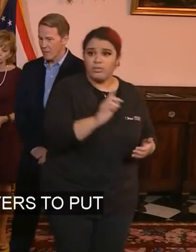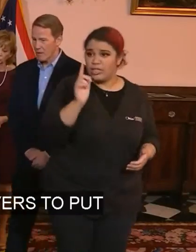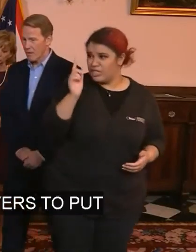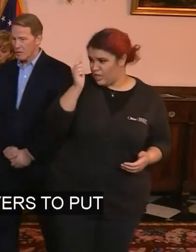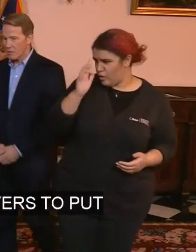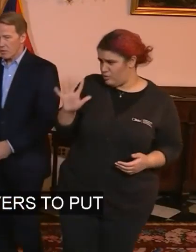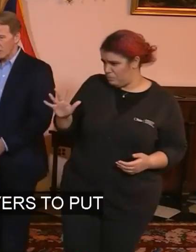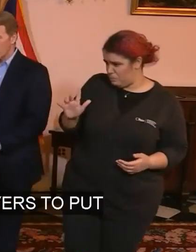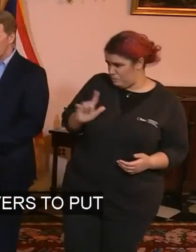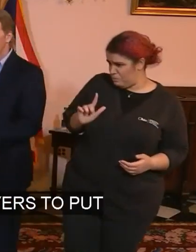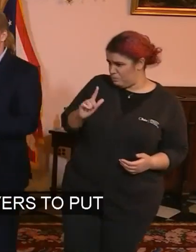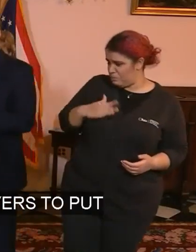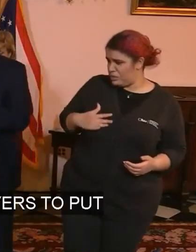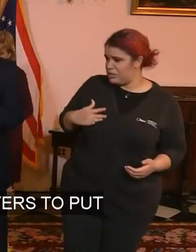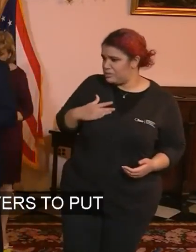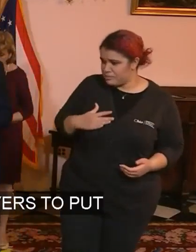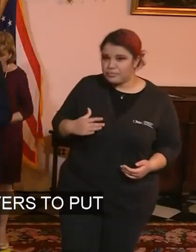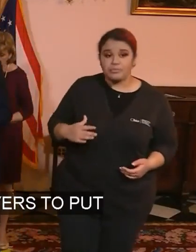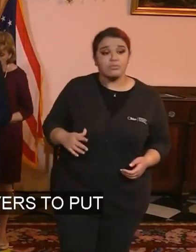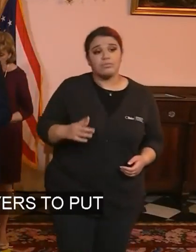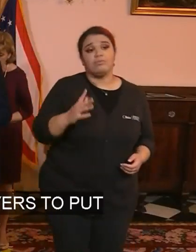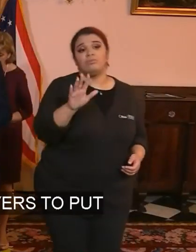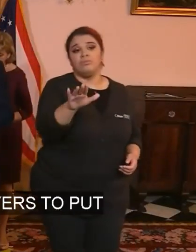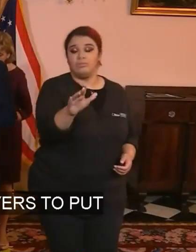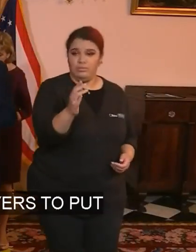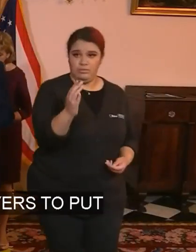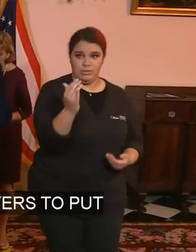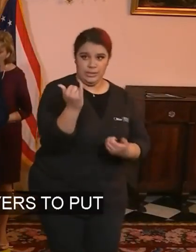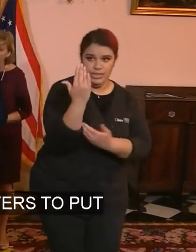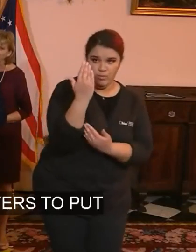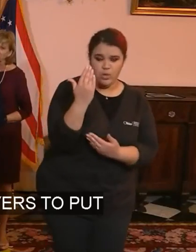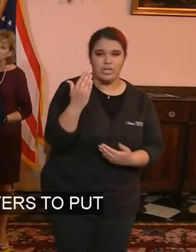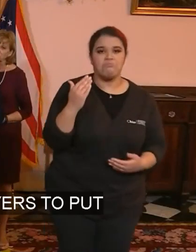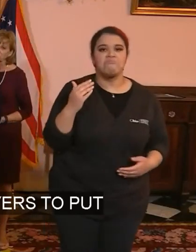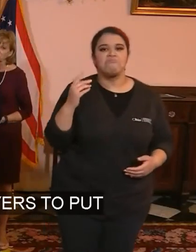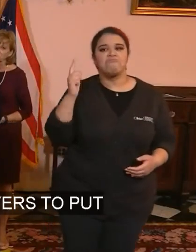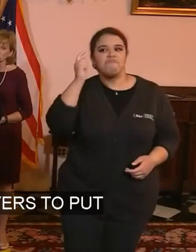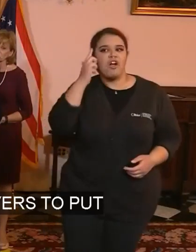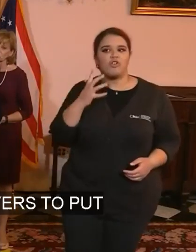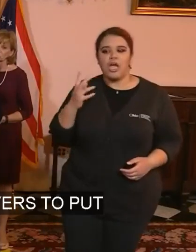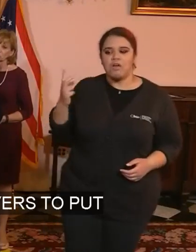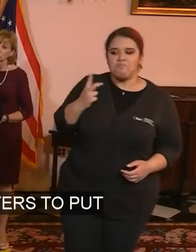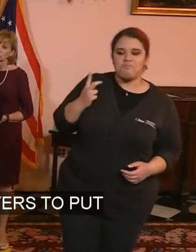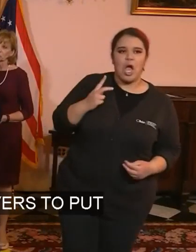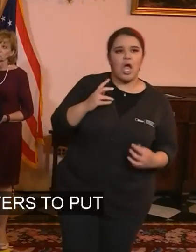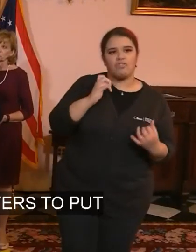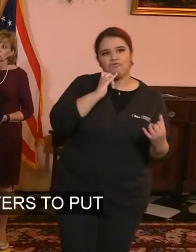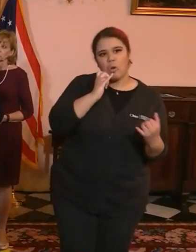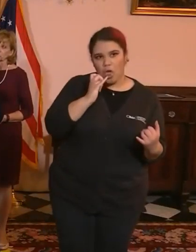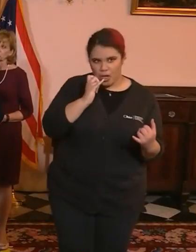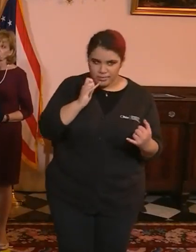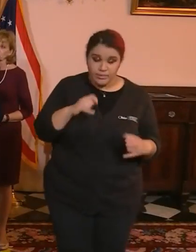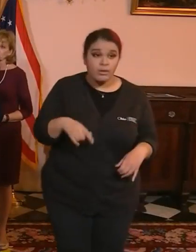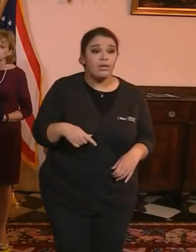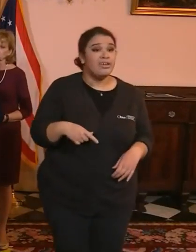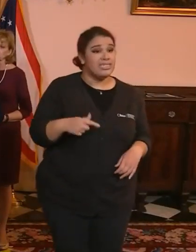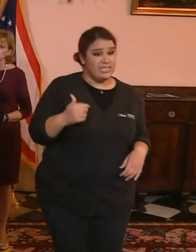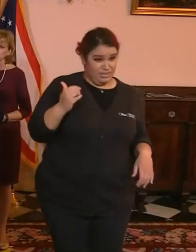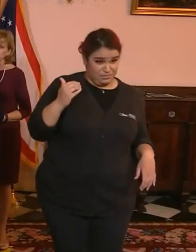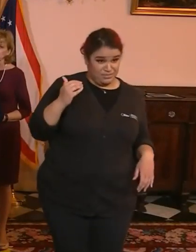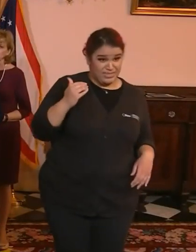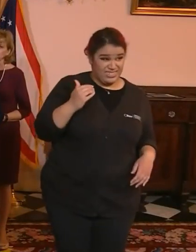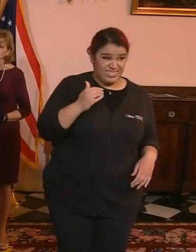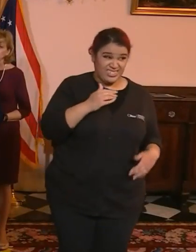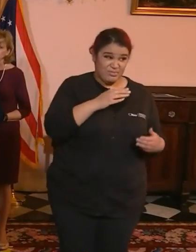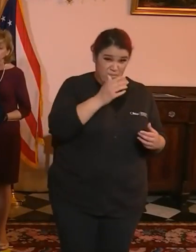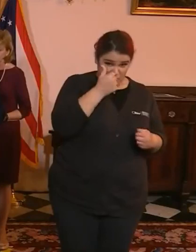John? Look, Governor and I were on a phone call this morning with, as I mentioned, CEOs who dealt with this in China, who dealt with this